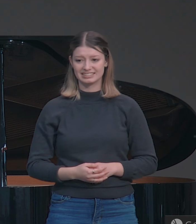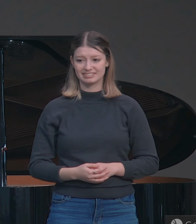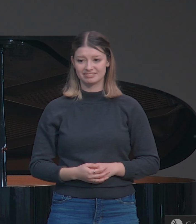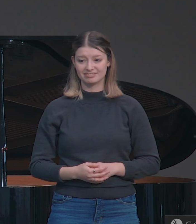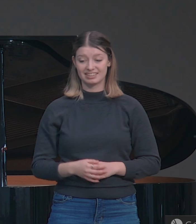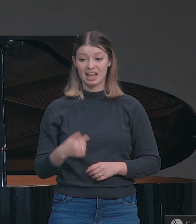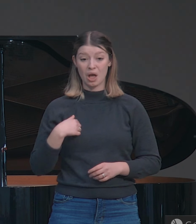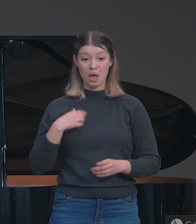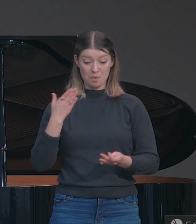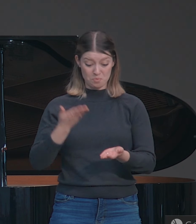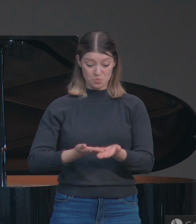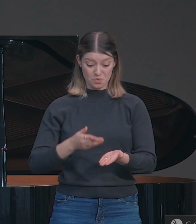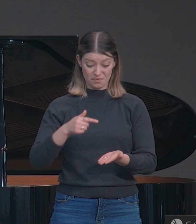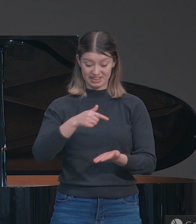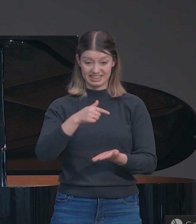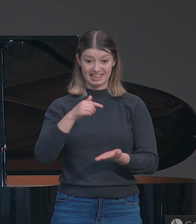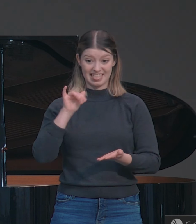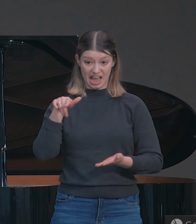prove.